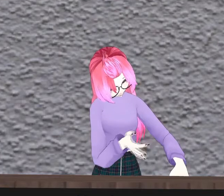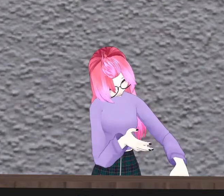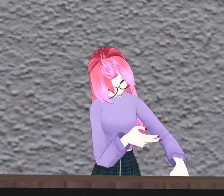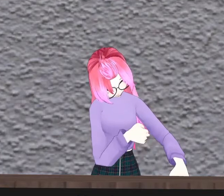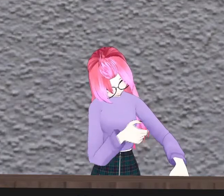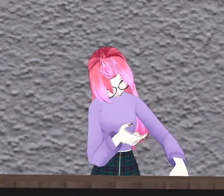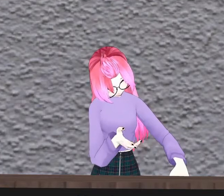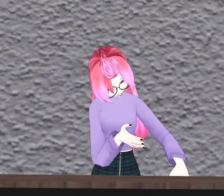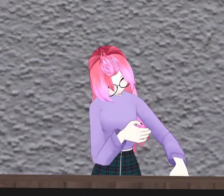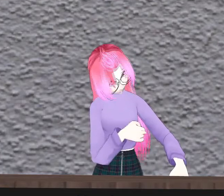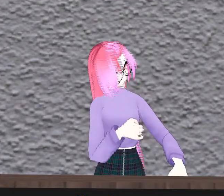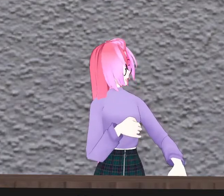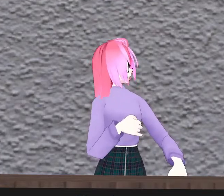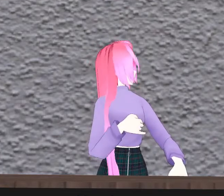gonna scroll through my friend list.